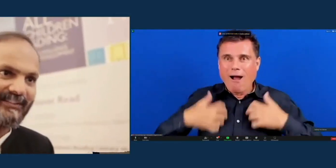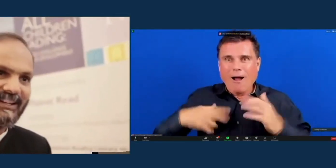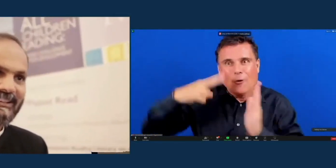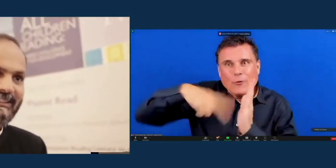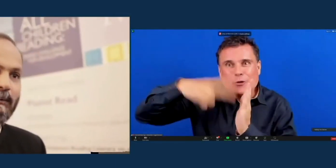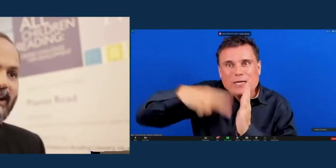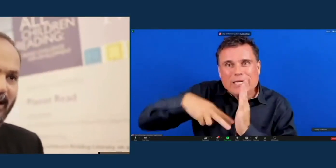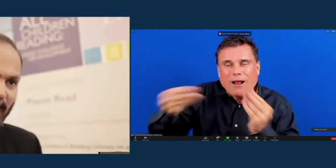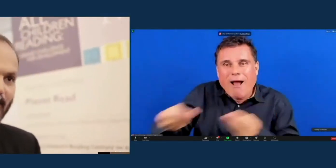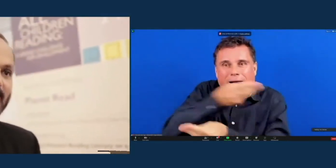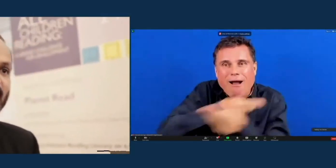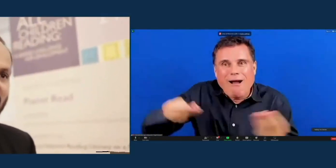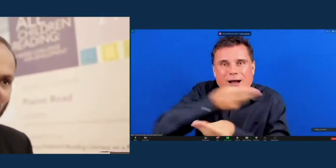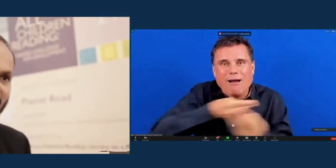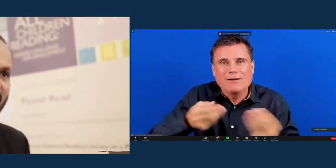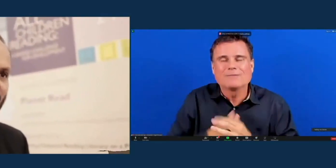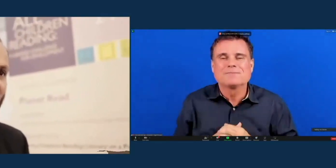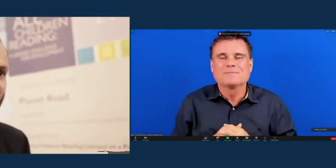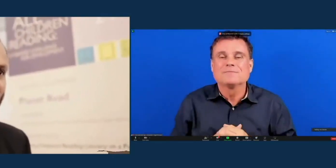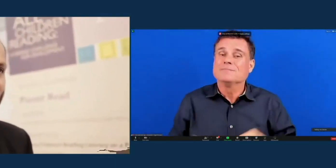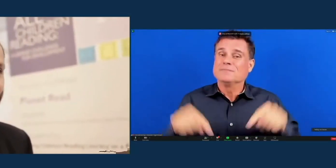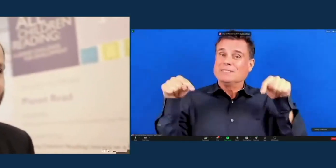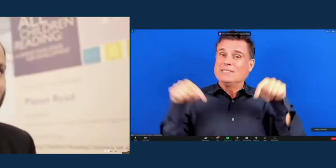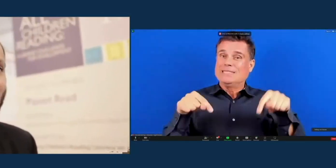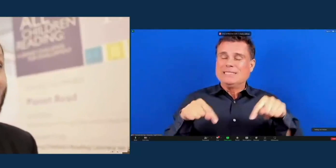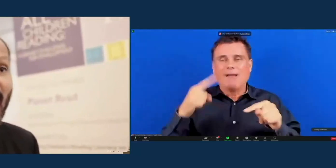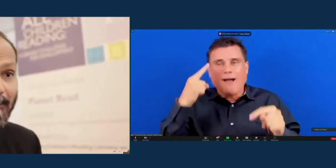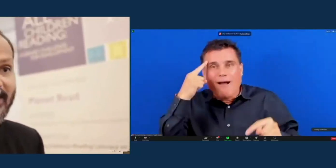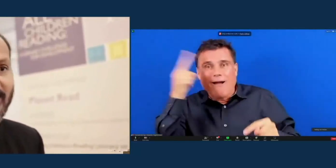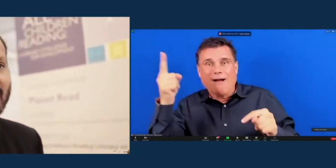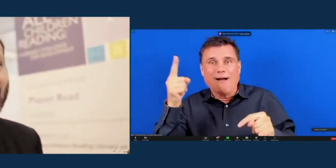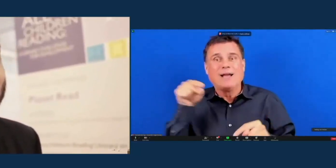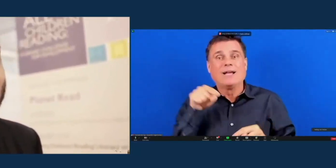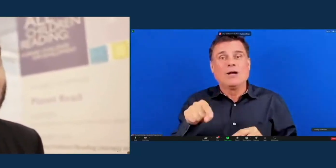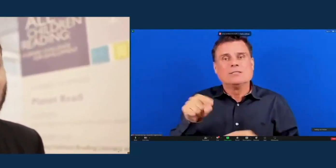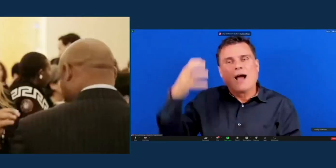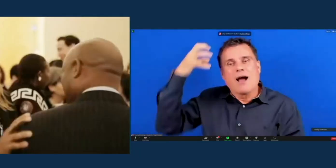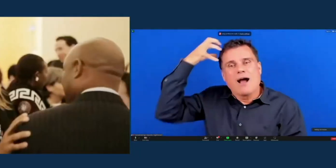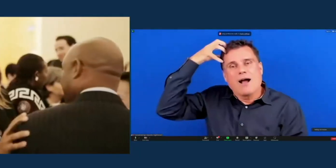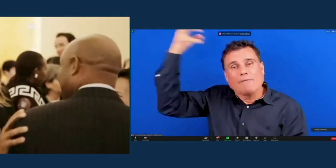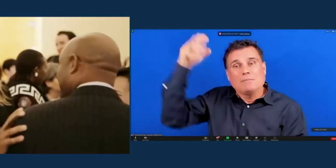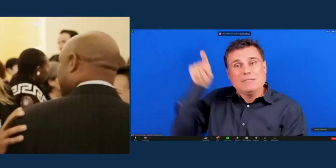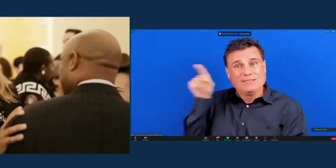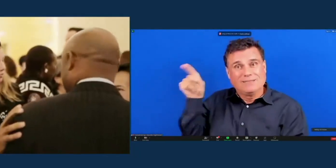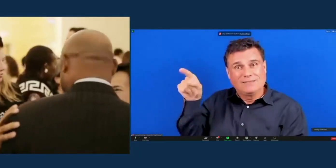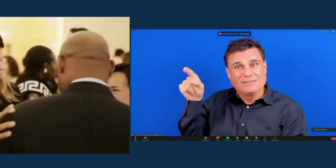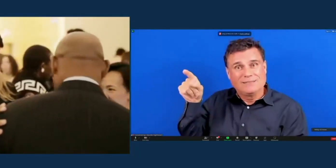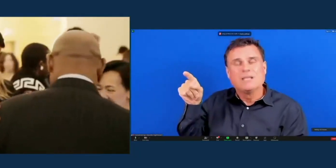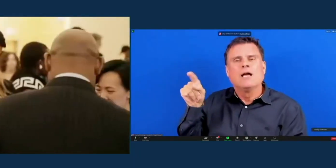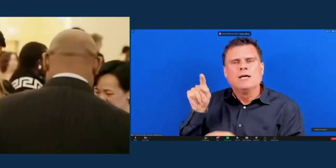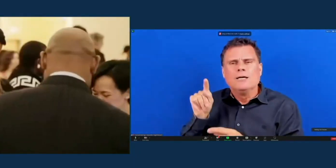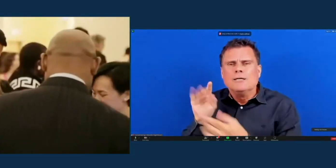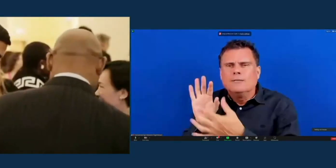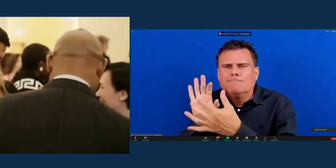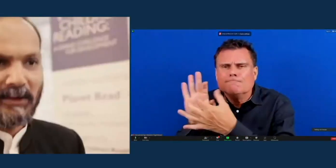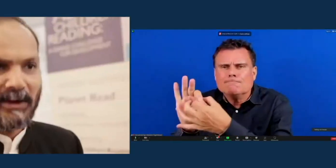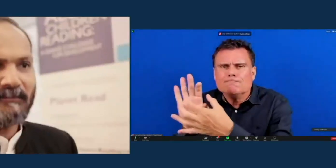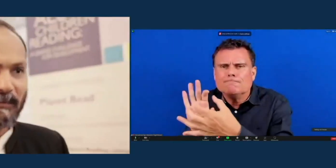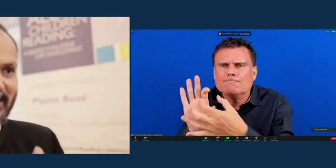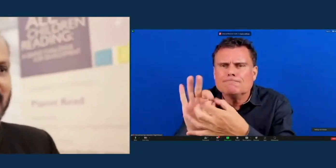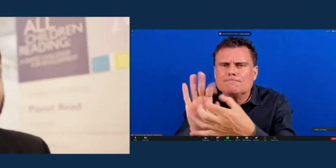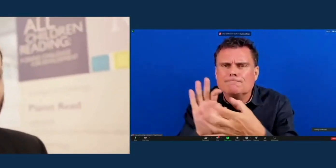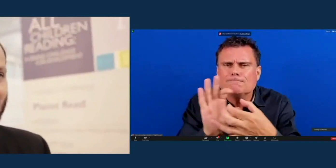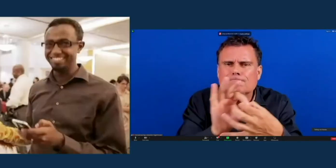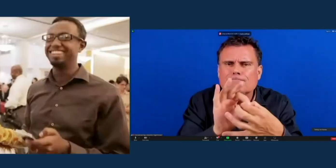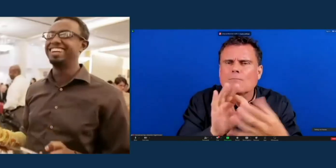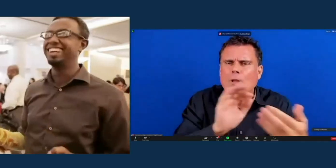itself, that when governments reach out in this fashion, and I believe that other governments could possibly emulate and learn from